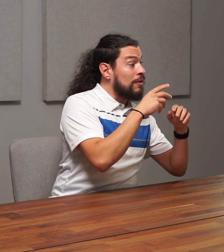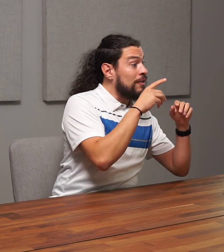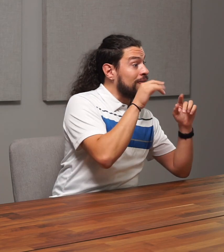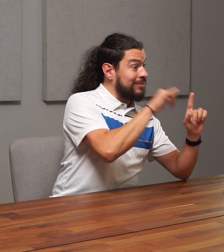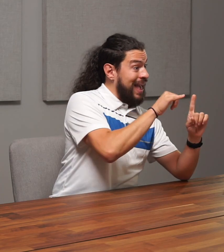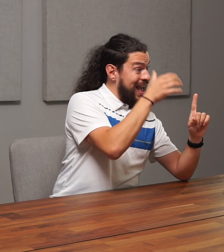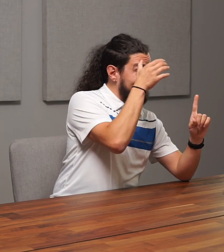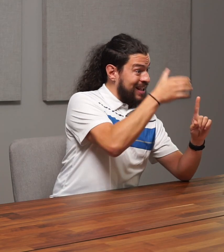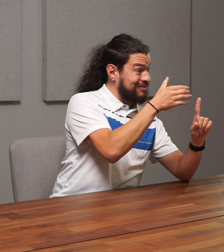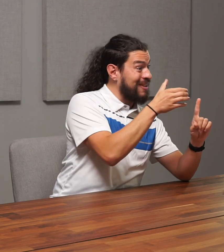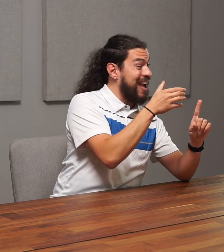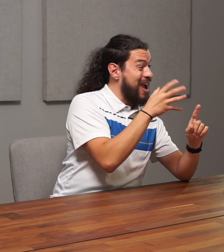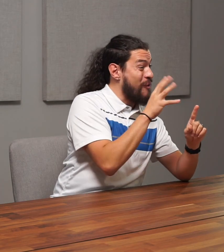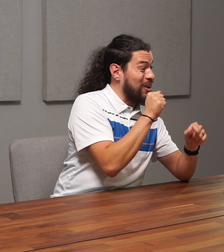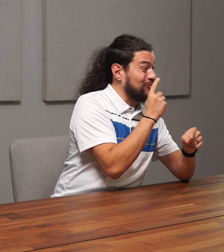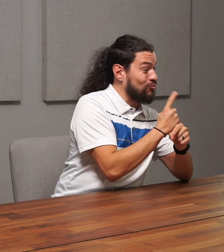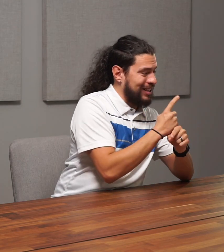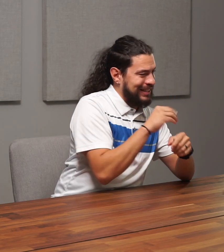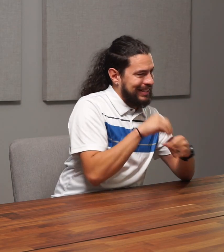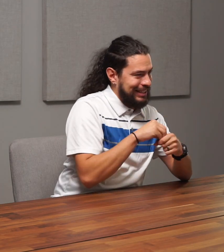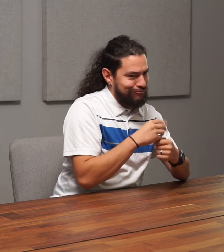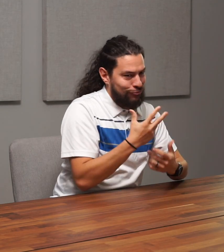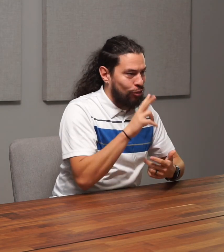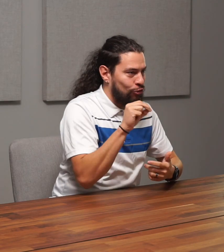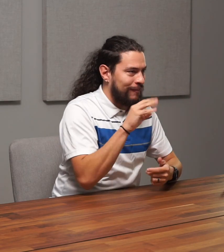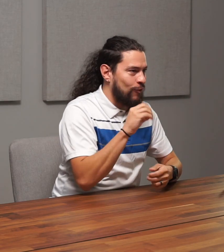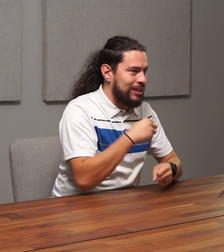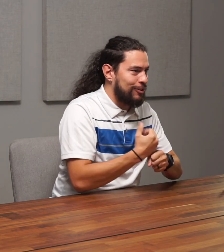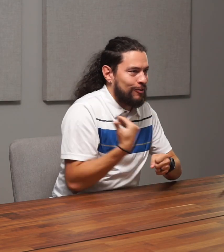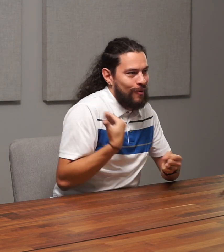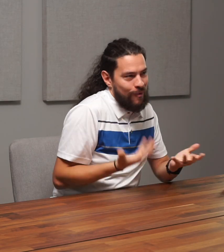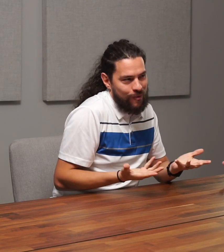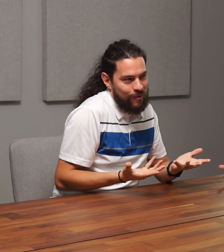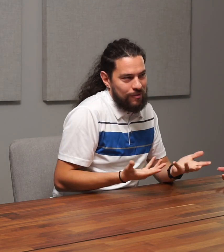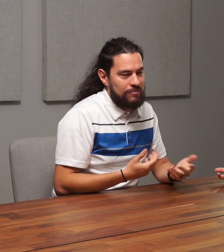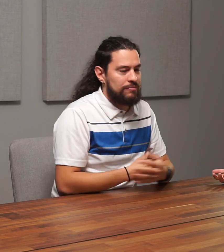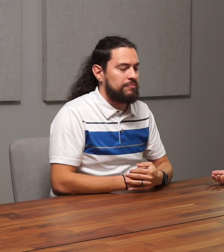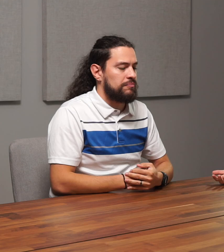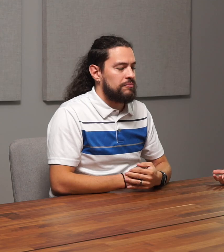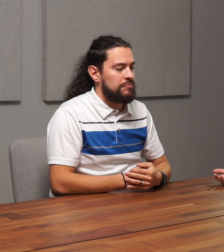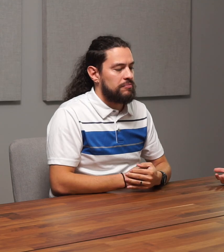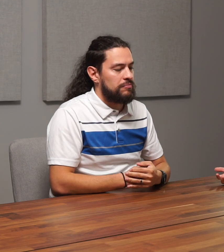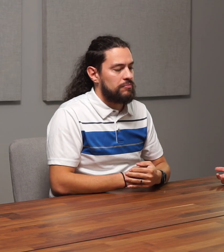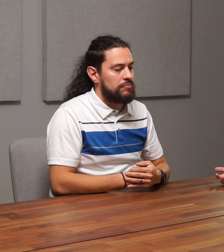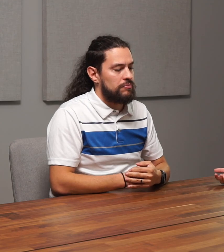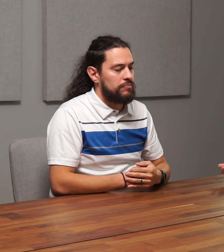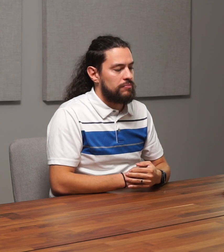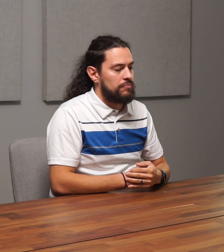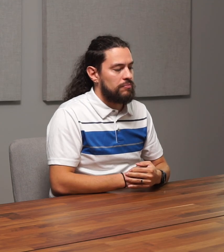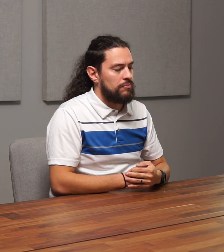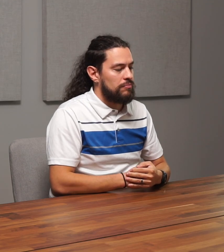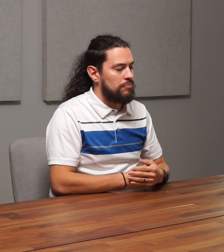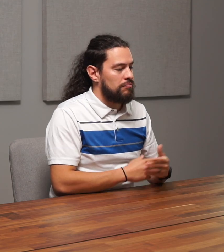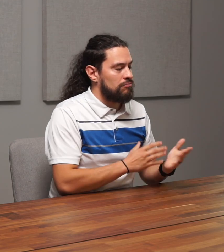of a misunderstanding as well so the concept was right maybe 30 to 40 years ago but not today